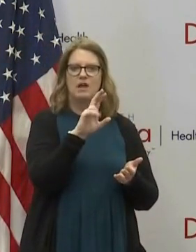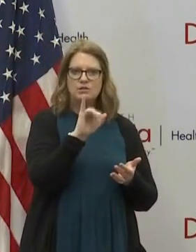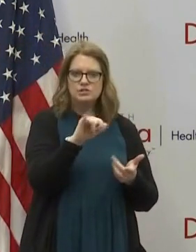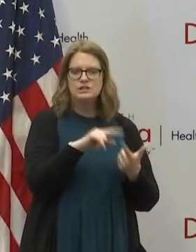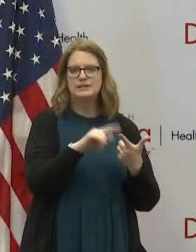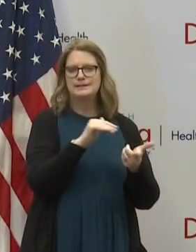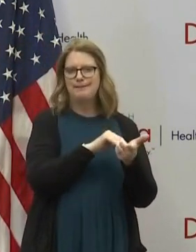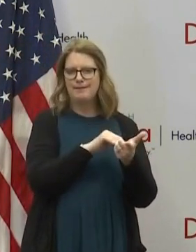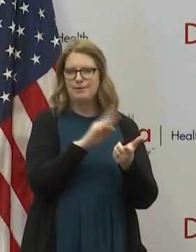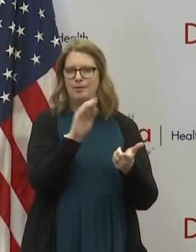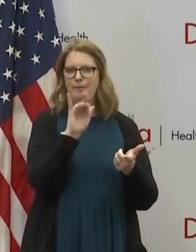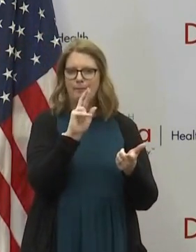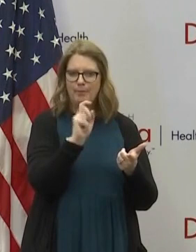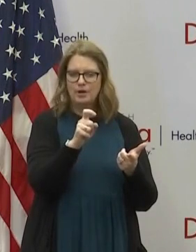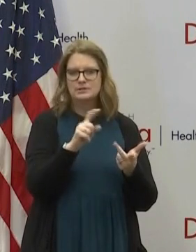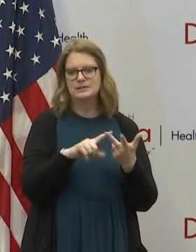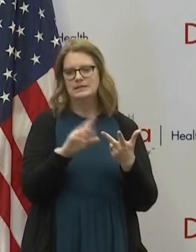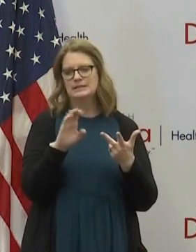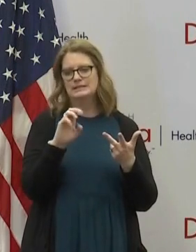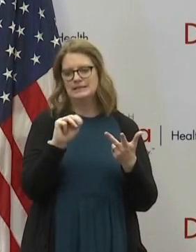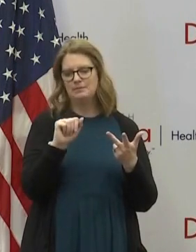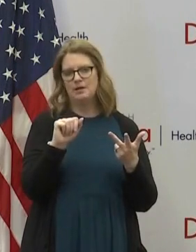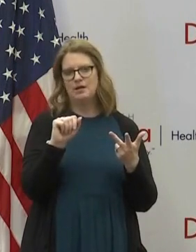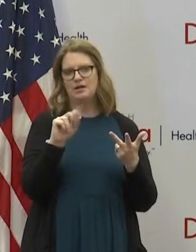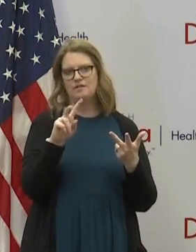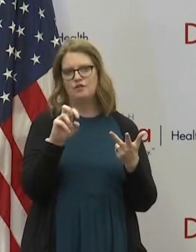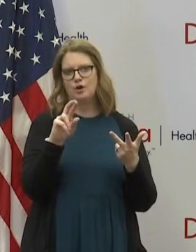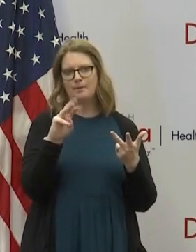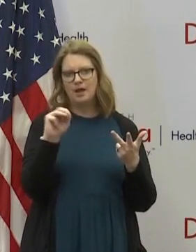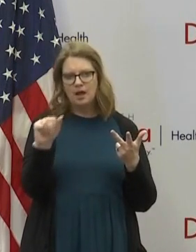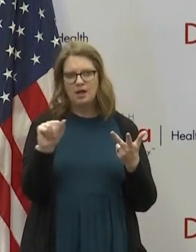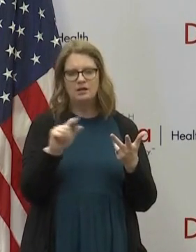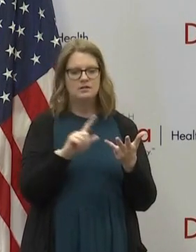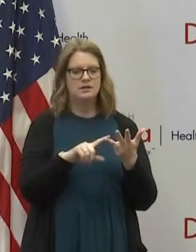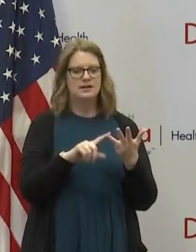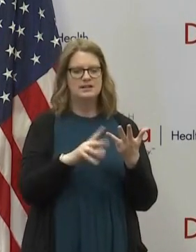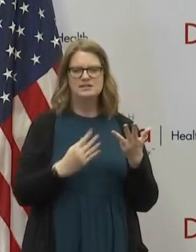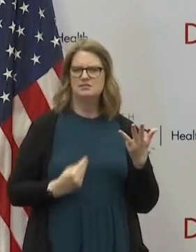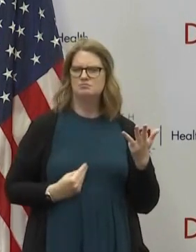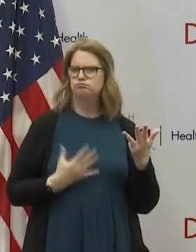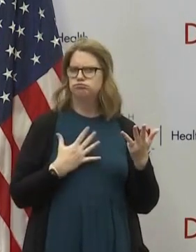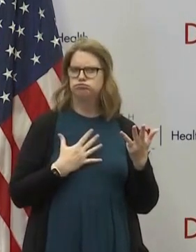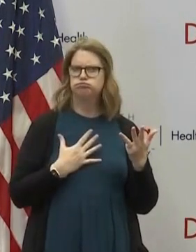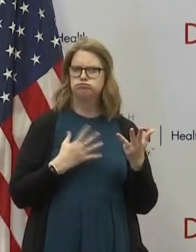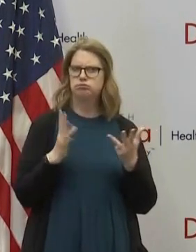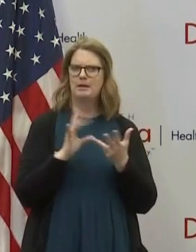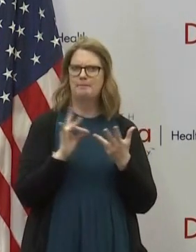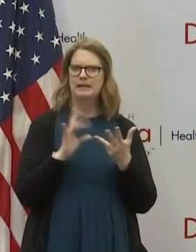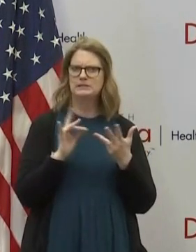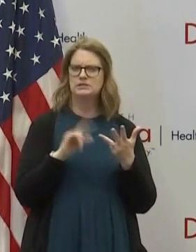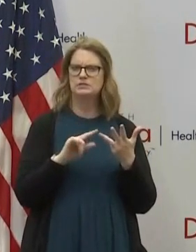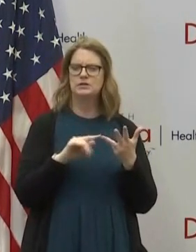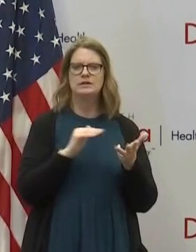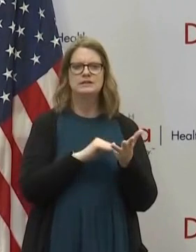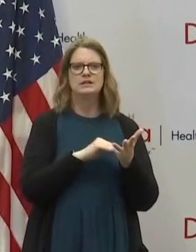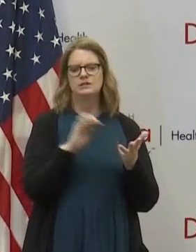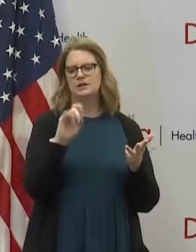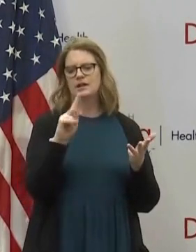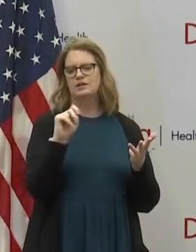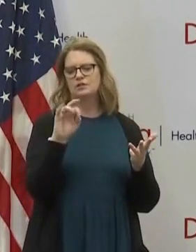Birx, from Seema Verma, and some very inspirational words from Dr.